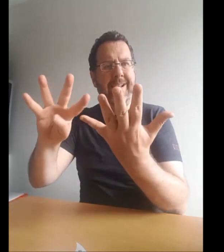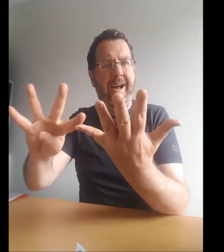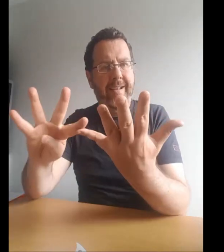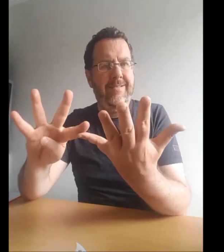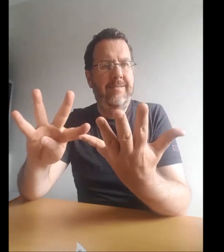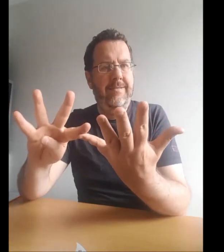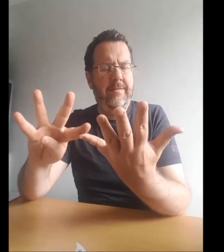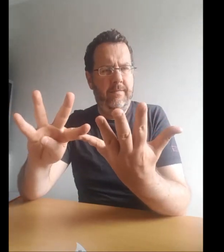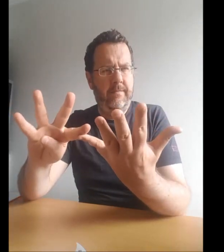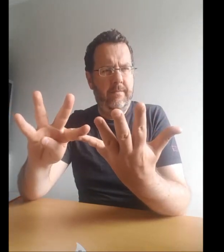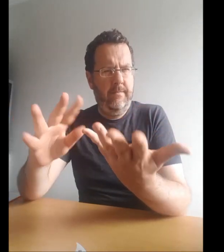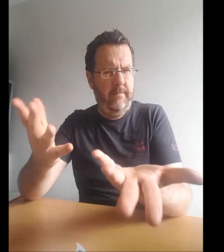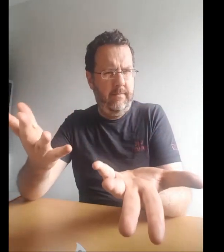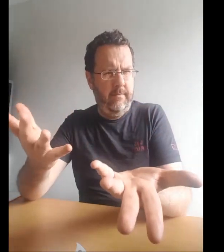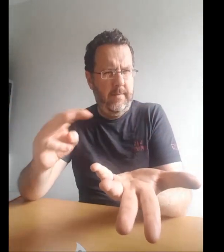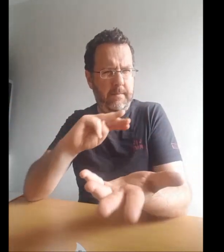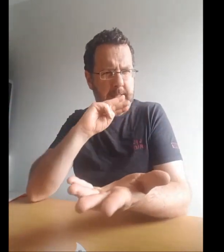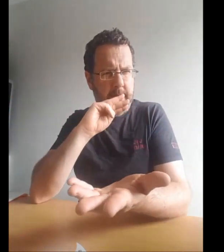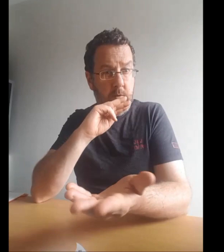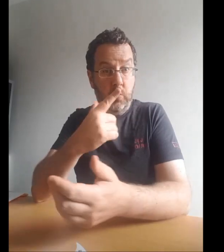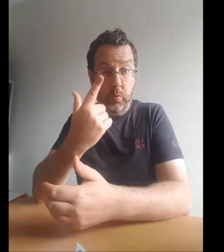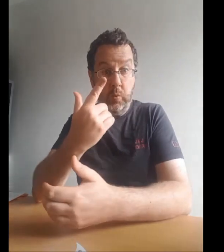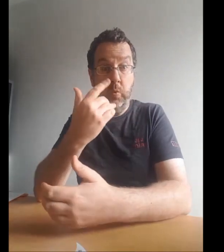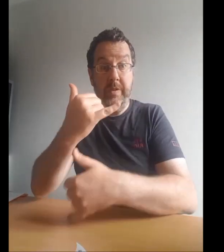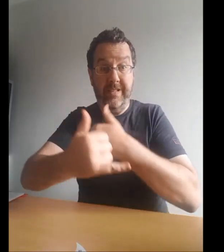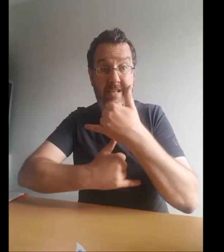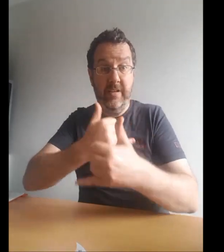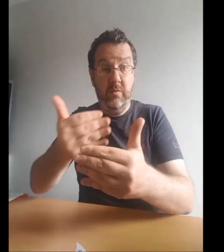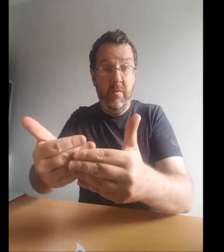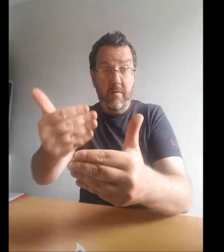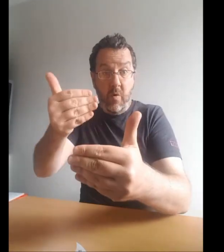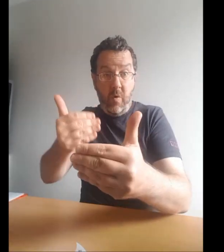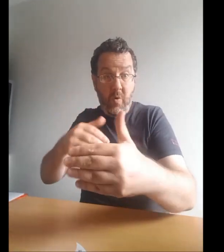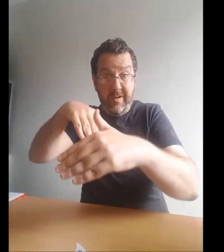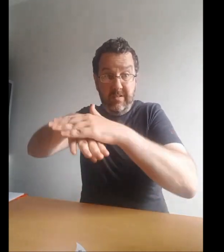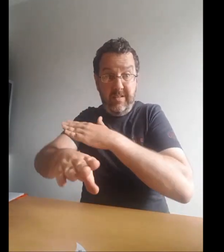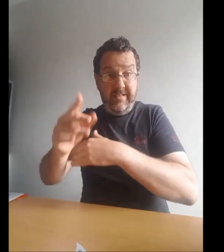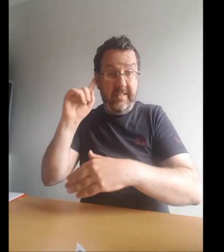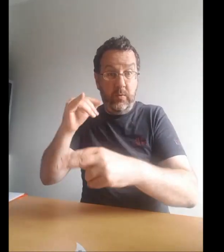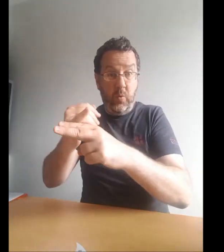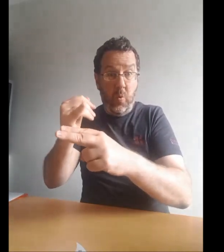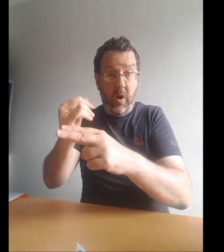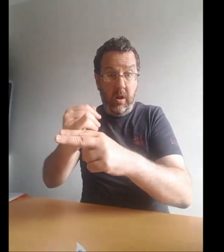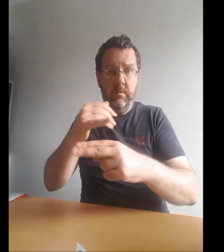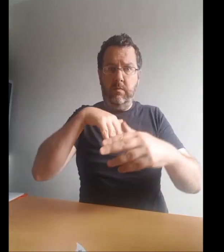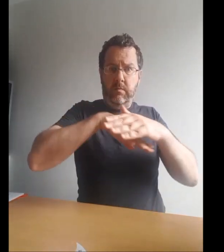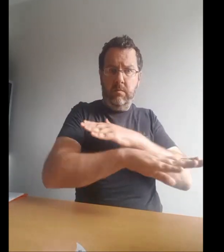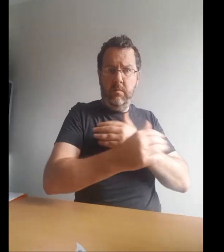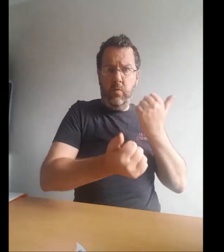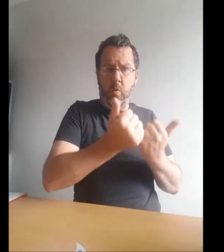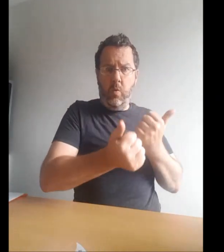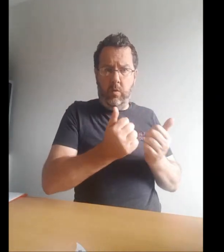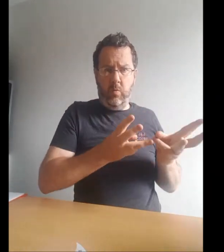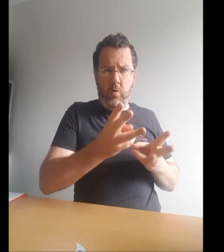1869. So what does this mean? It means 2 years before he entered a deaf school, he was acting as a deaf